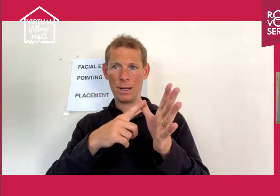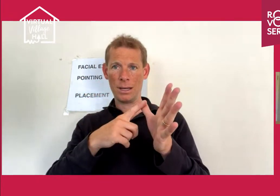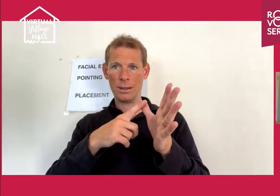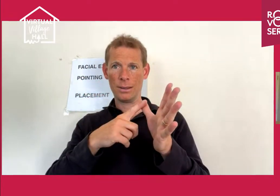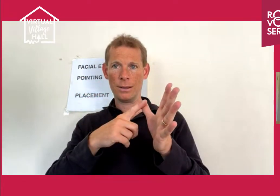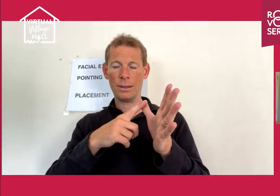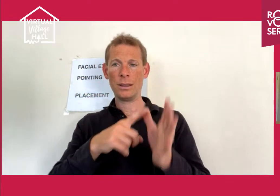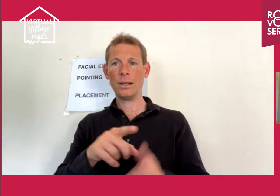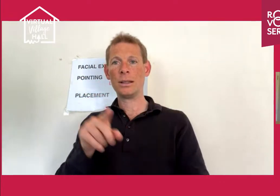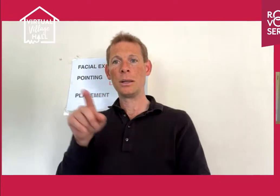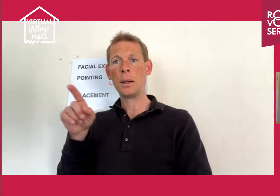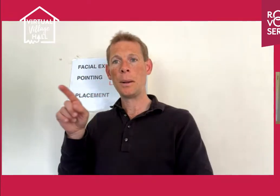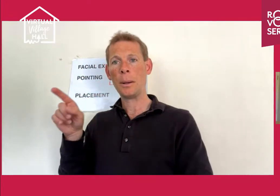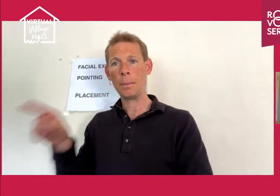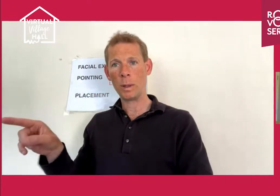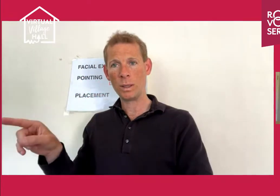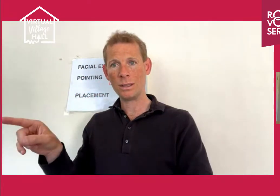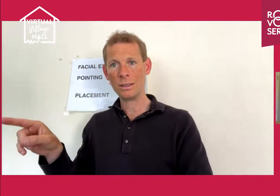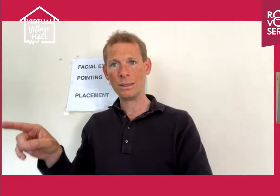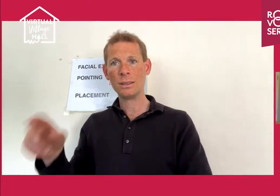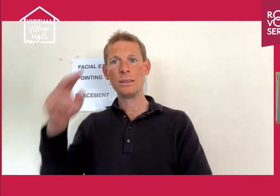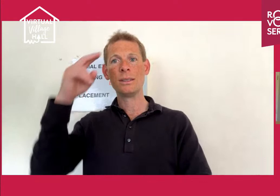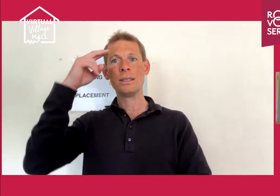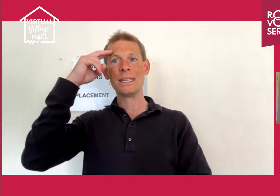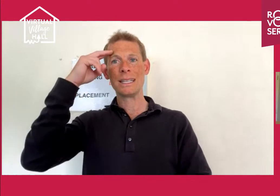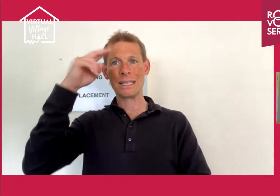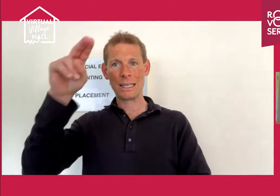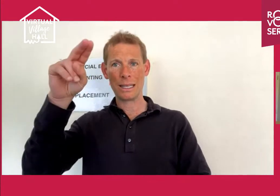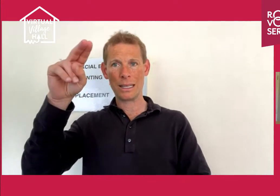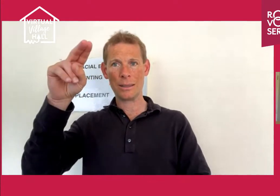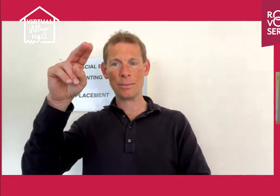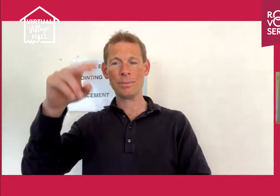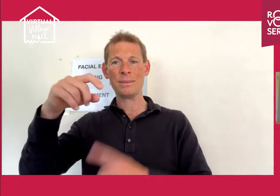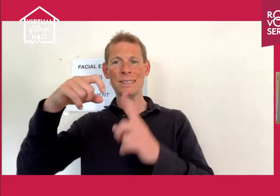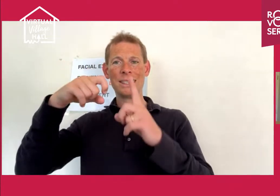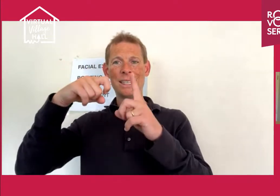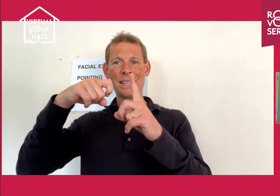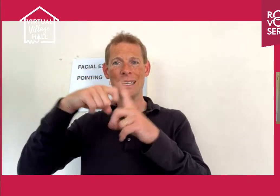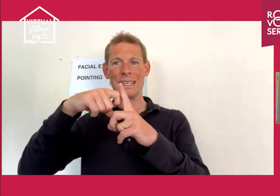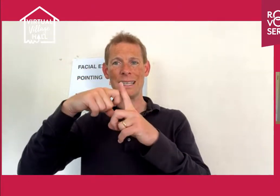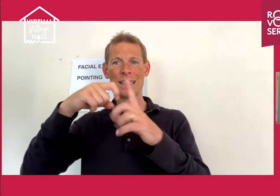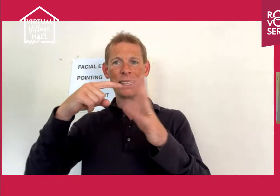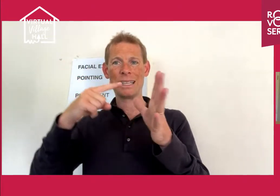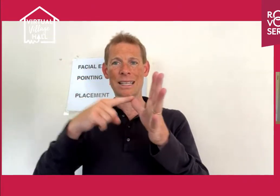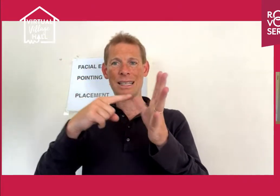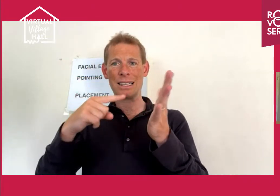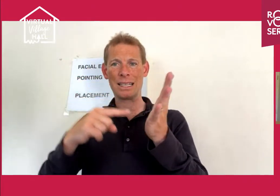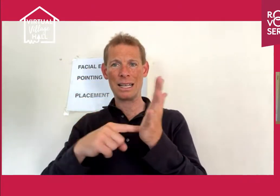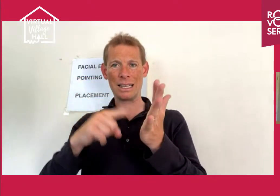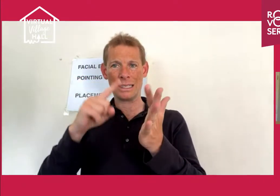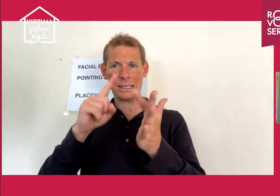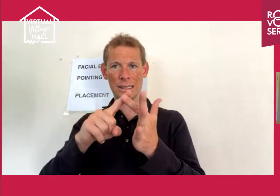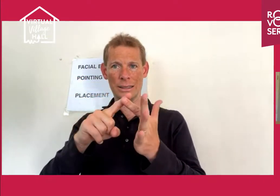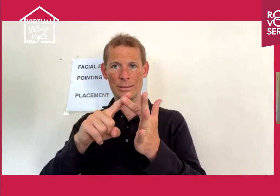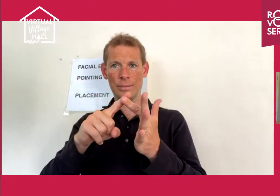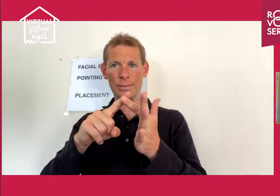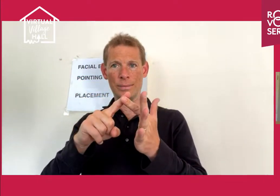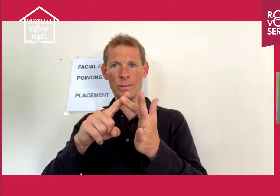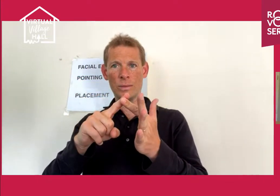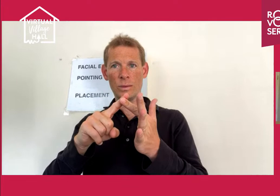Emma. And another space, her name is Kate.